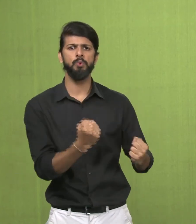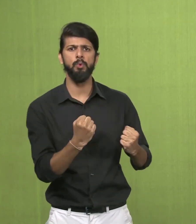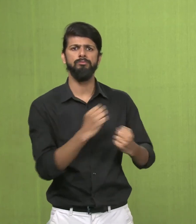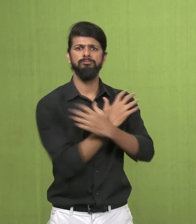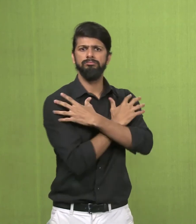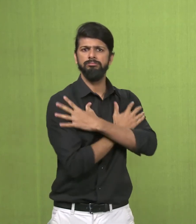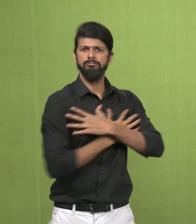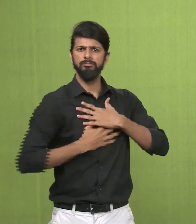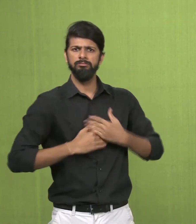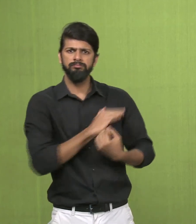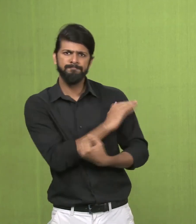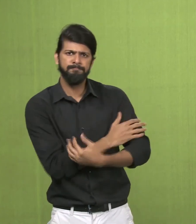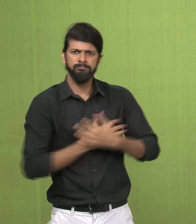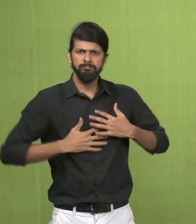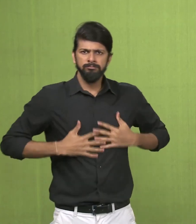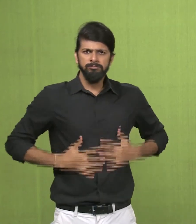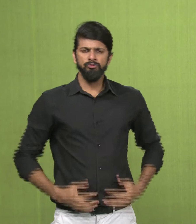The strong and powerful body